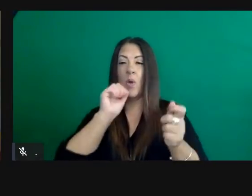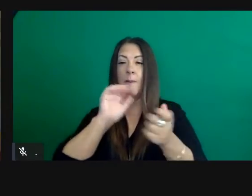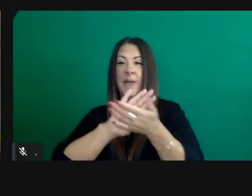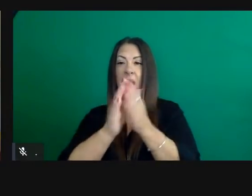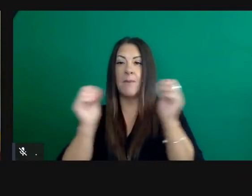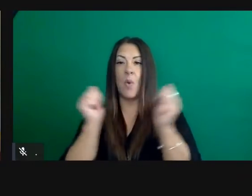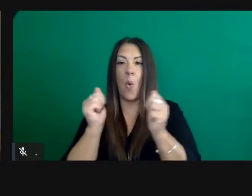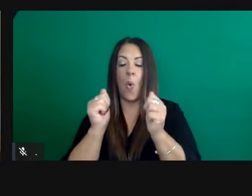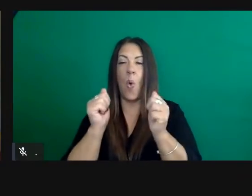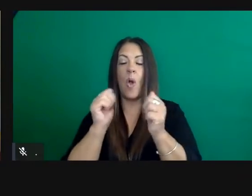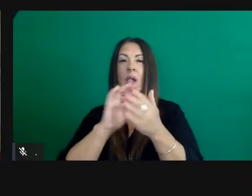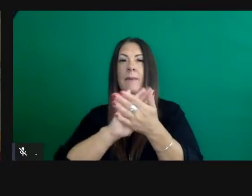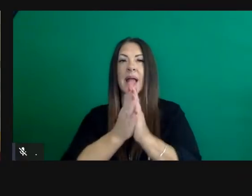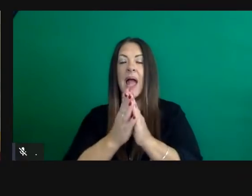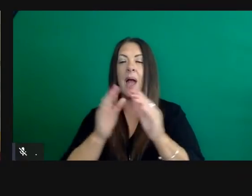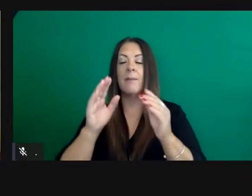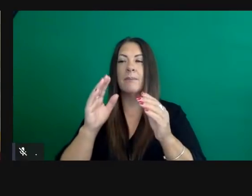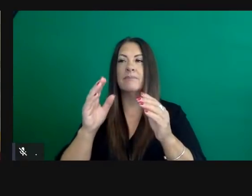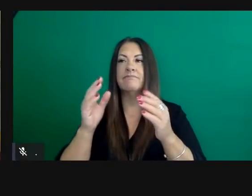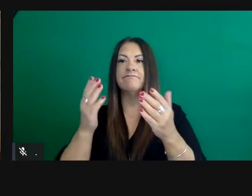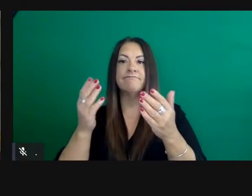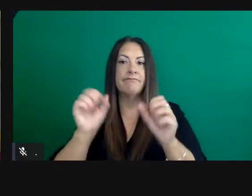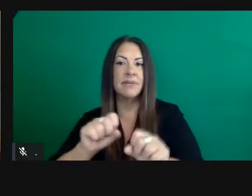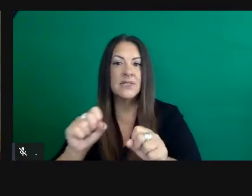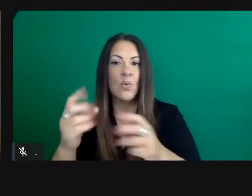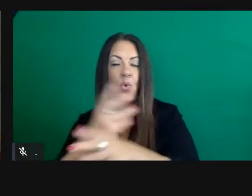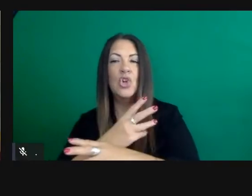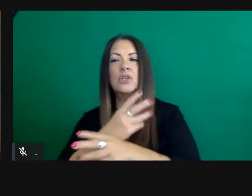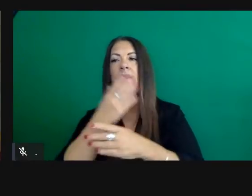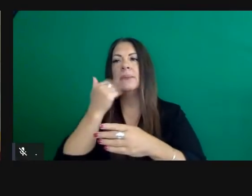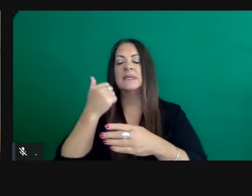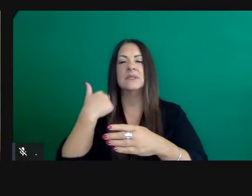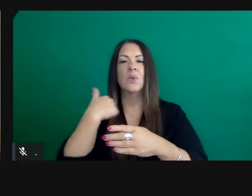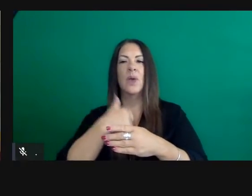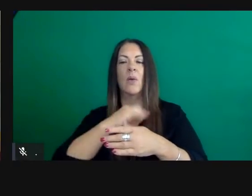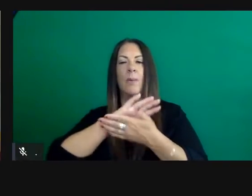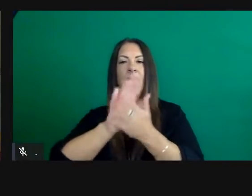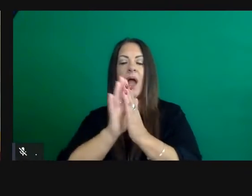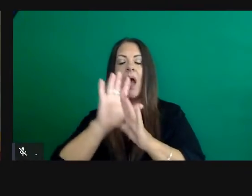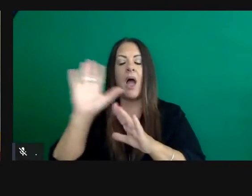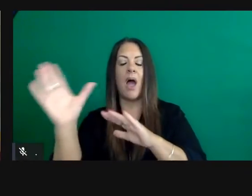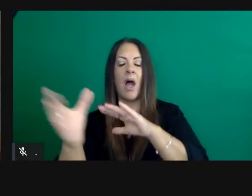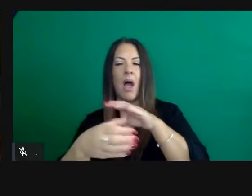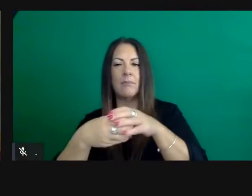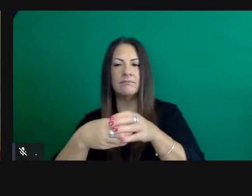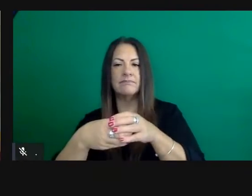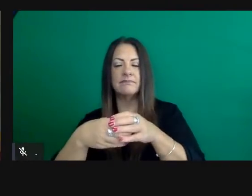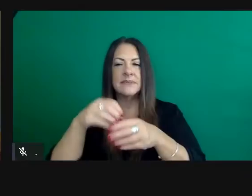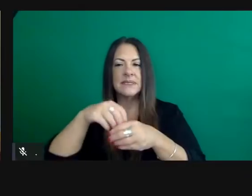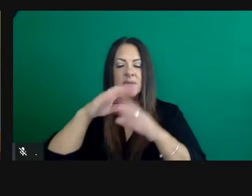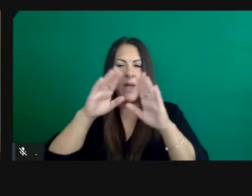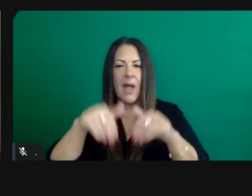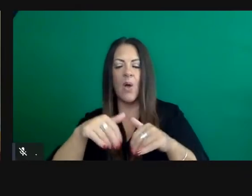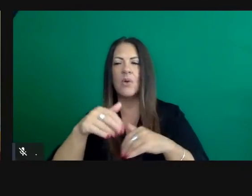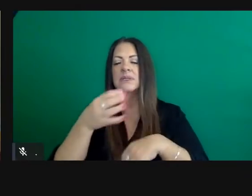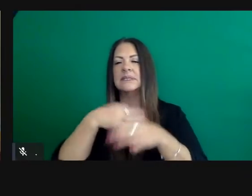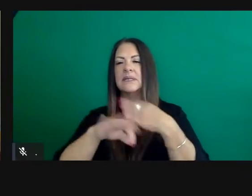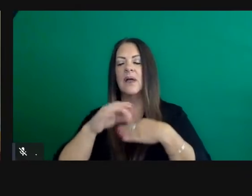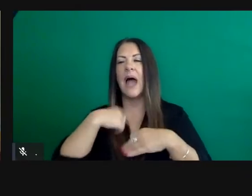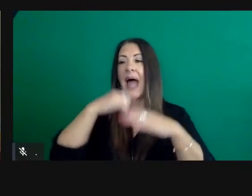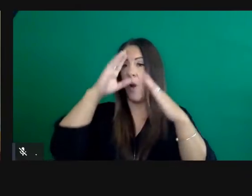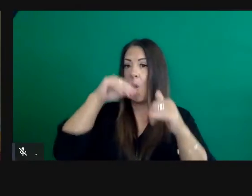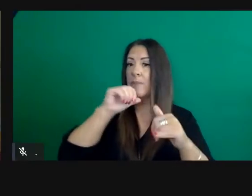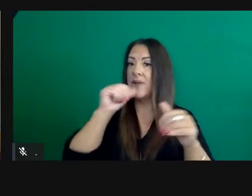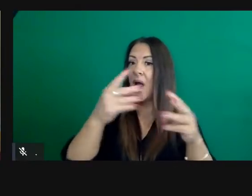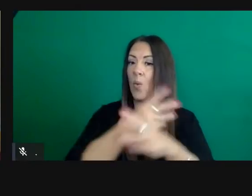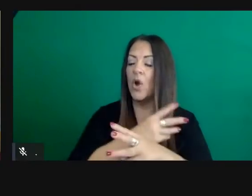on every other state. I'm not sure all of their approaches, but I do know what we're seeing here is what we hope to maintain. All of